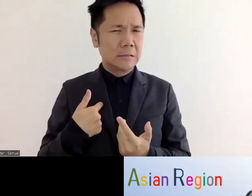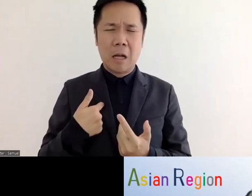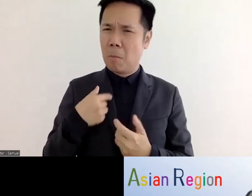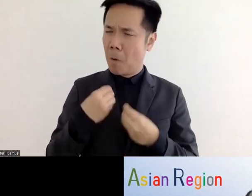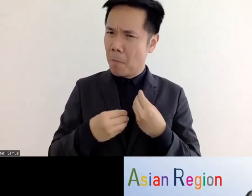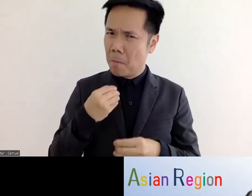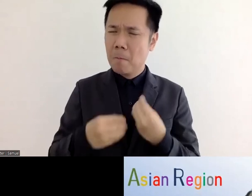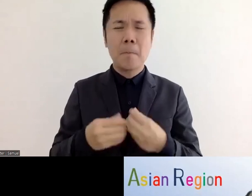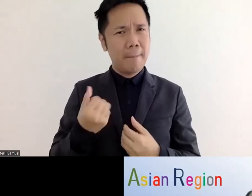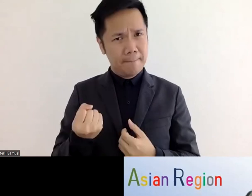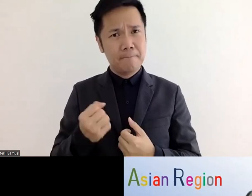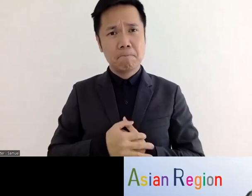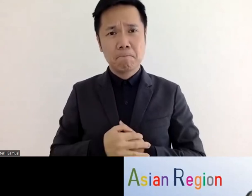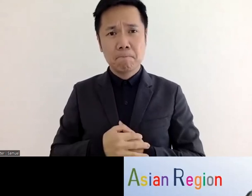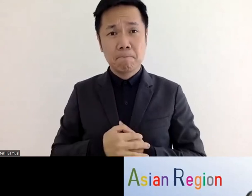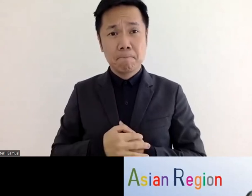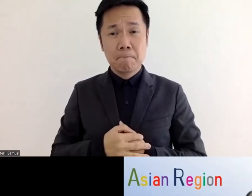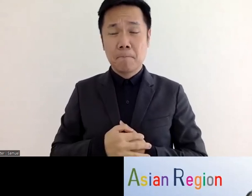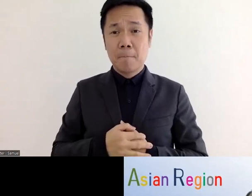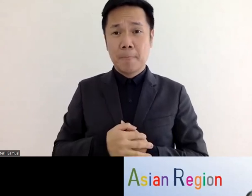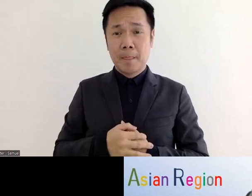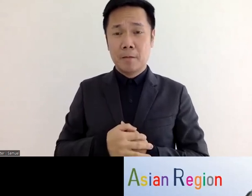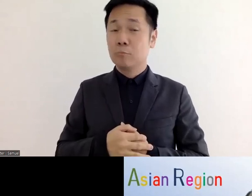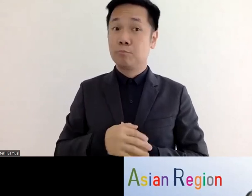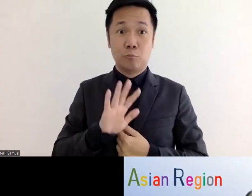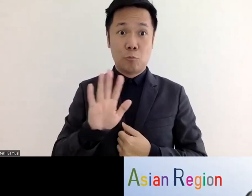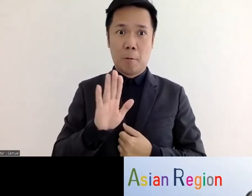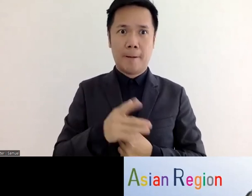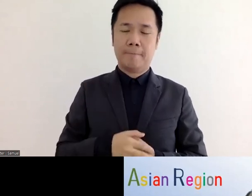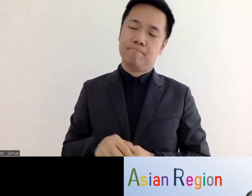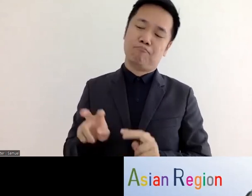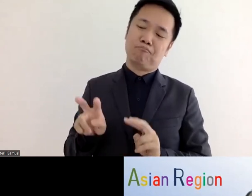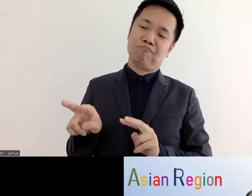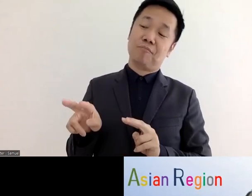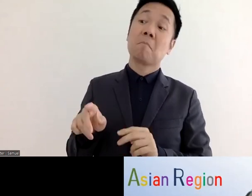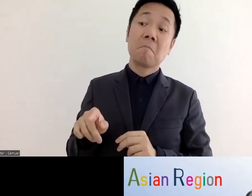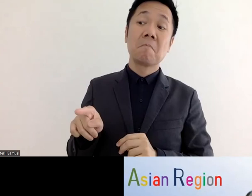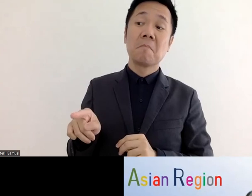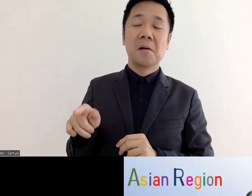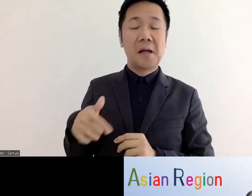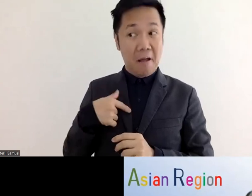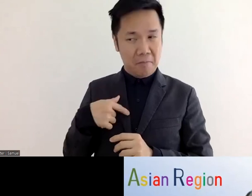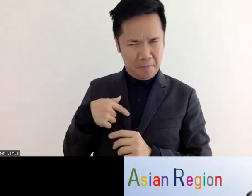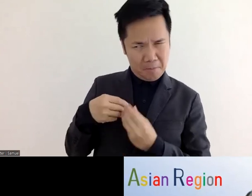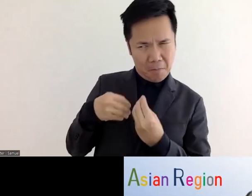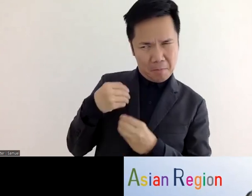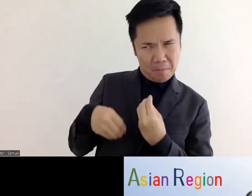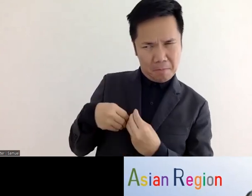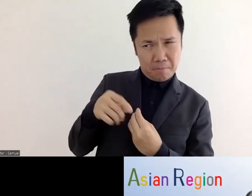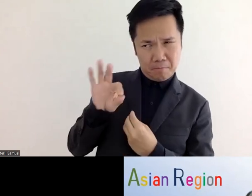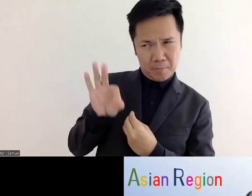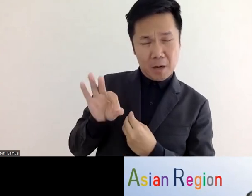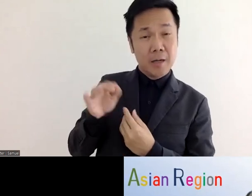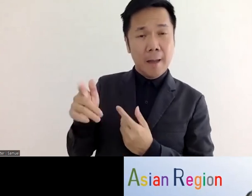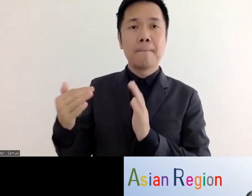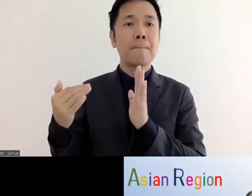impairment, or it's not our diagnostic or psychiatric diagnostic. It is the barrier is actually